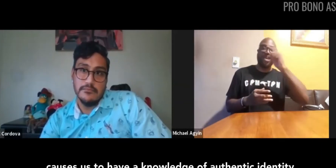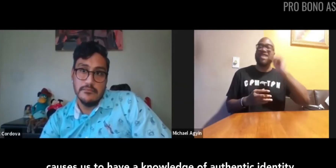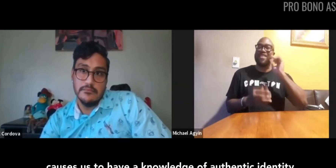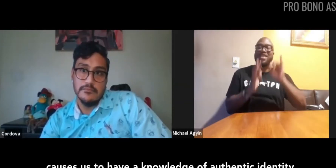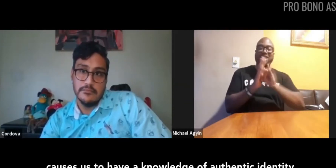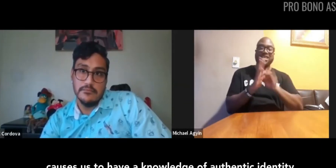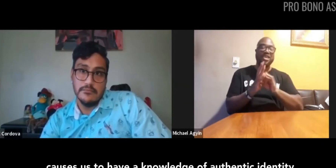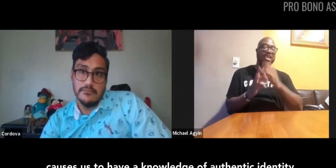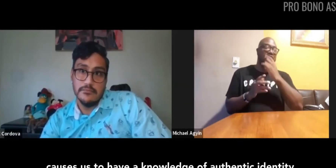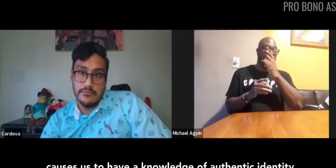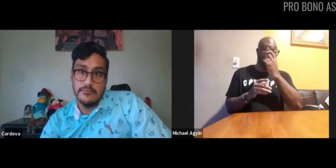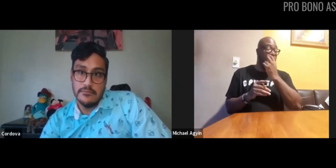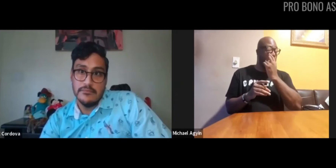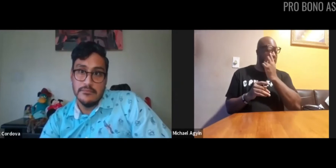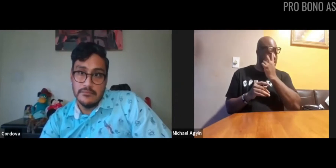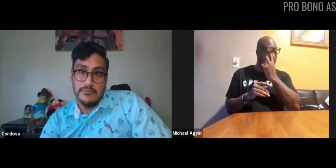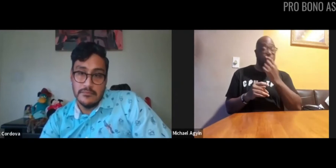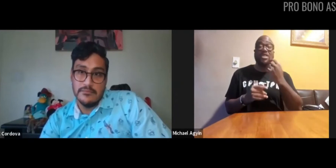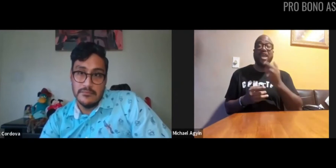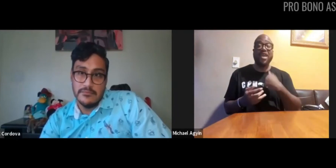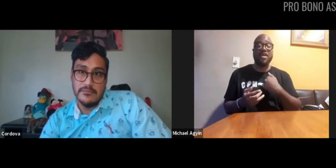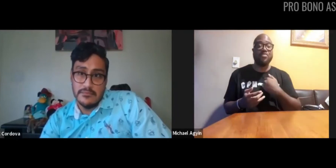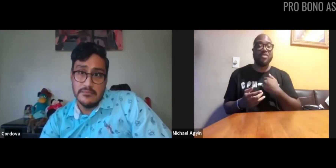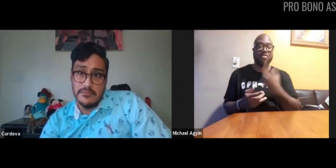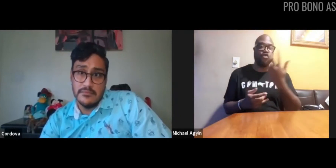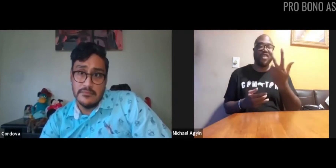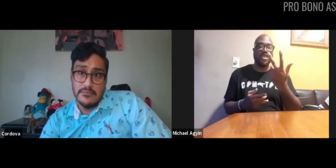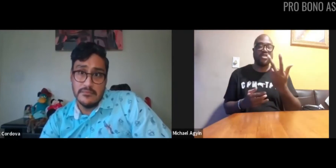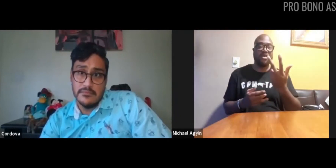have a knowledge of authentic identity.